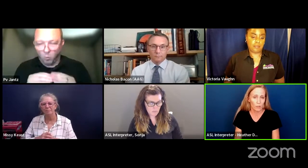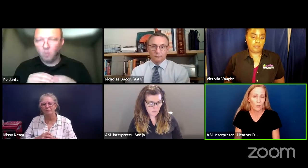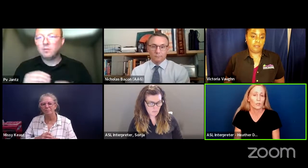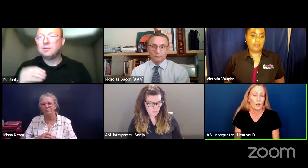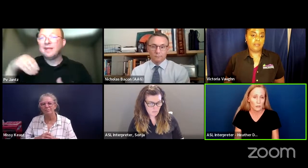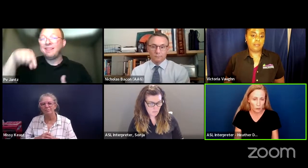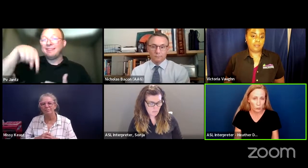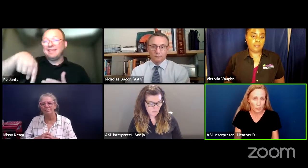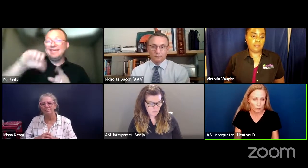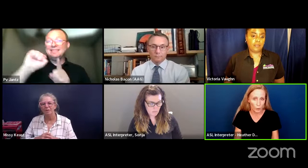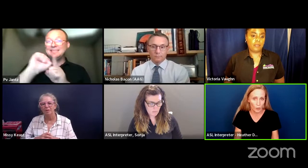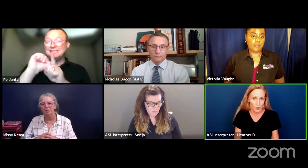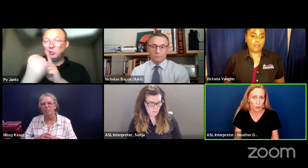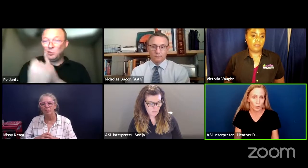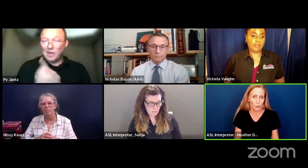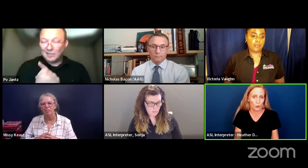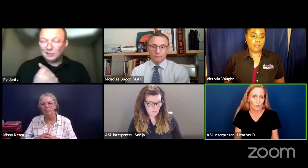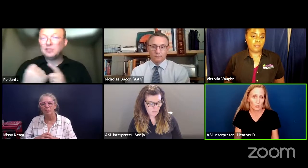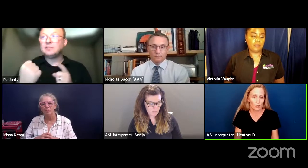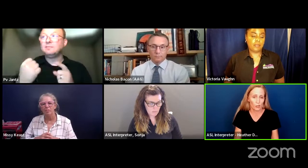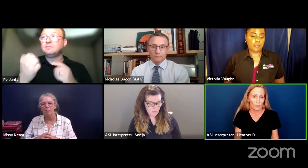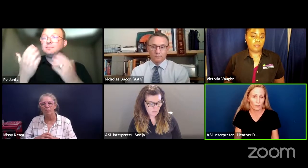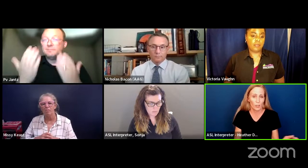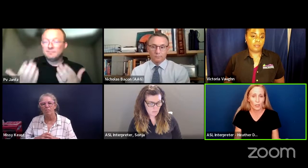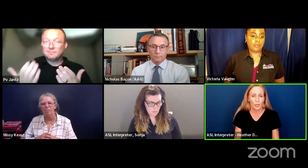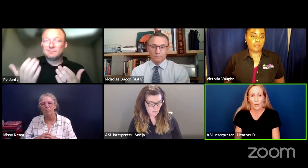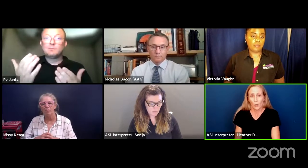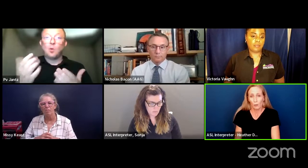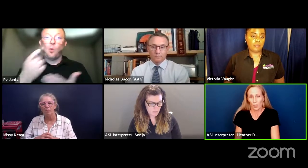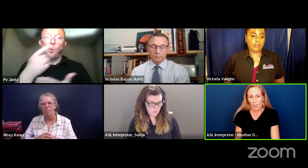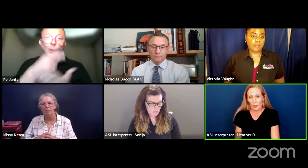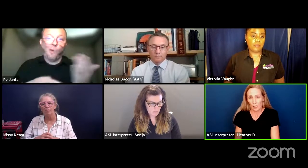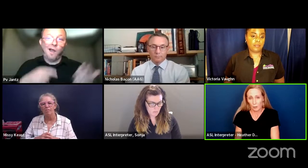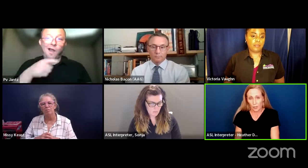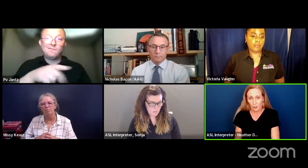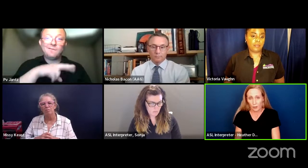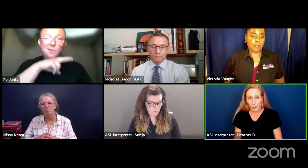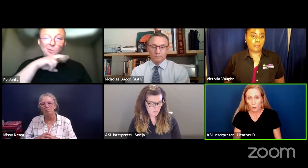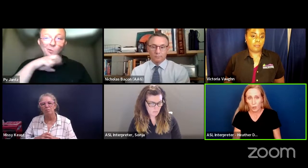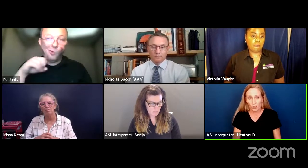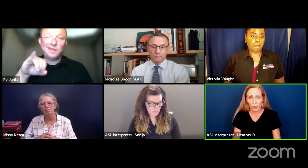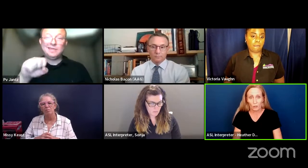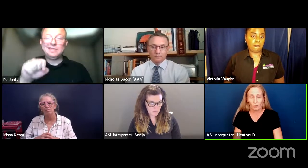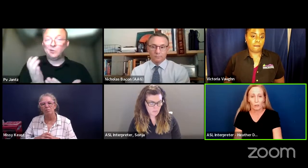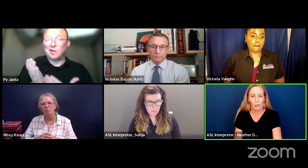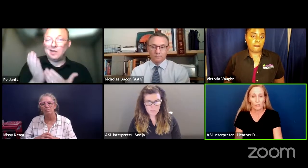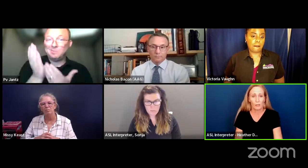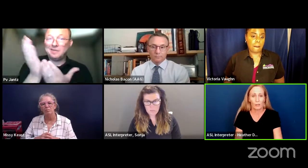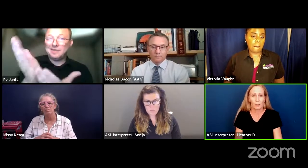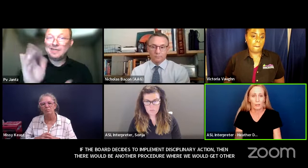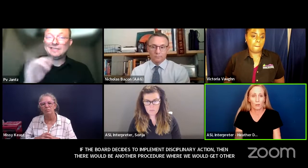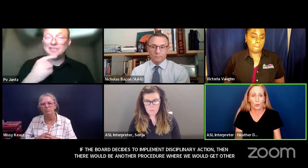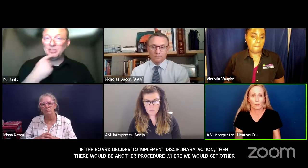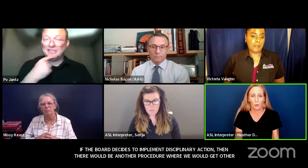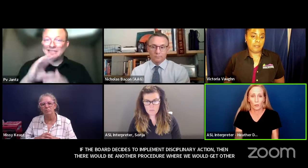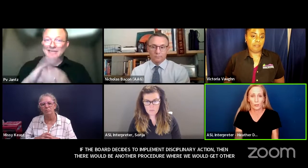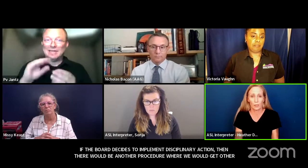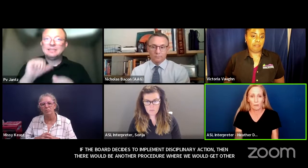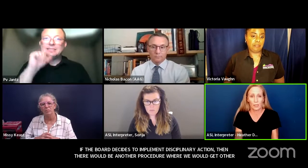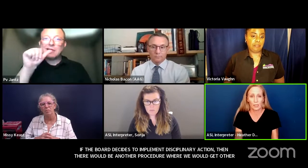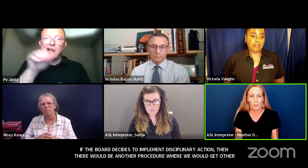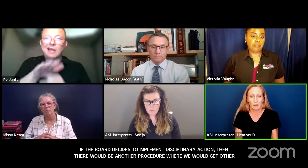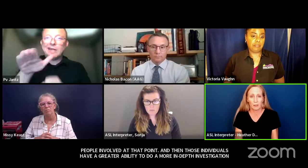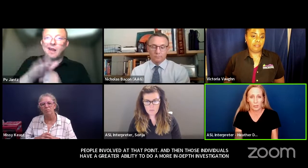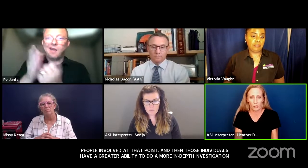investigate. And then we can request them to do a further investigation. Pertaining this specific situation, as what Victoria